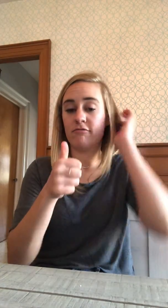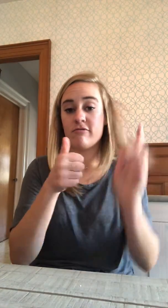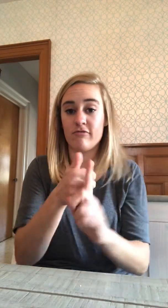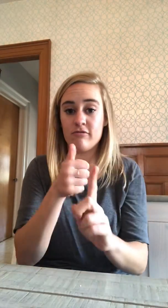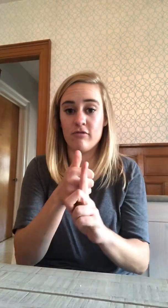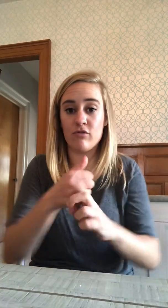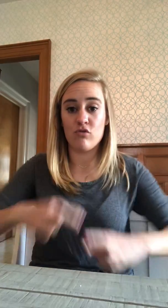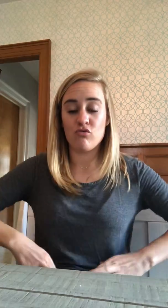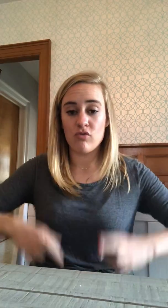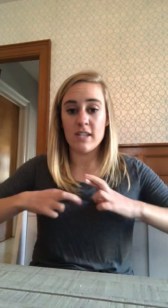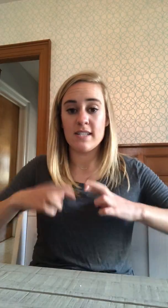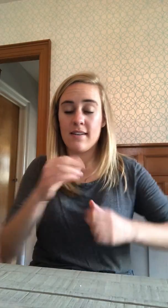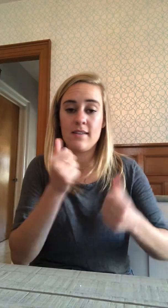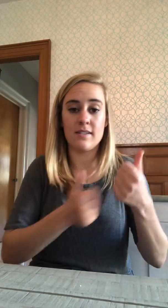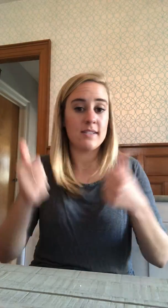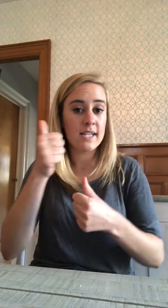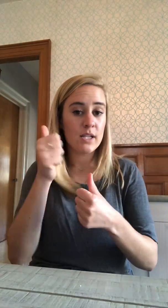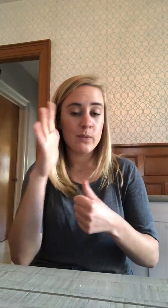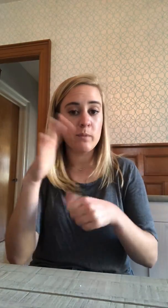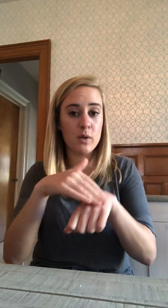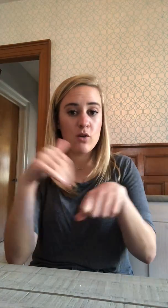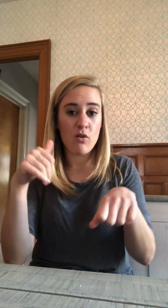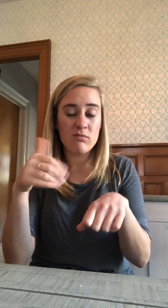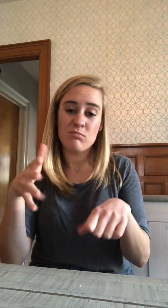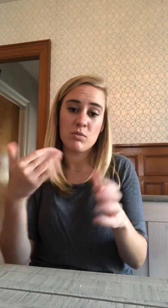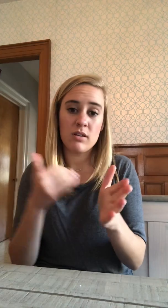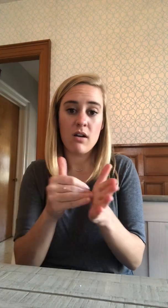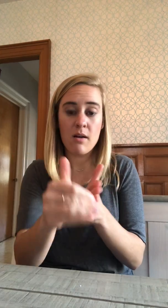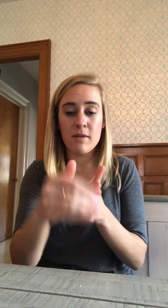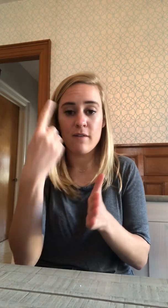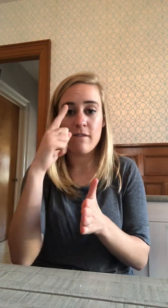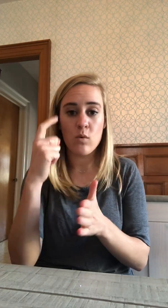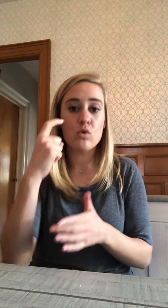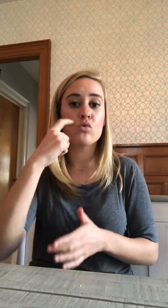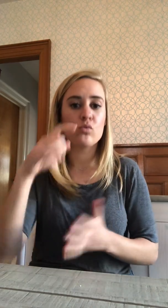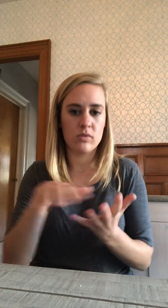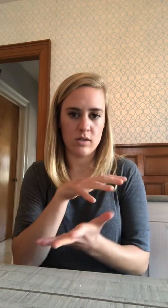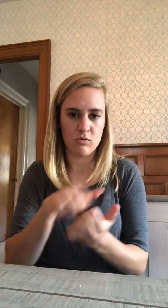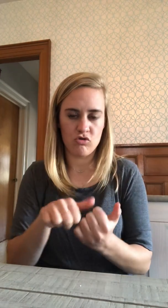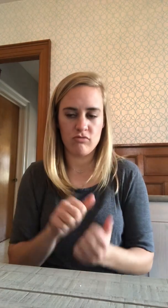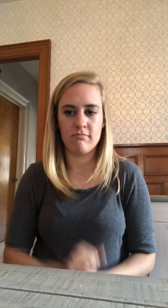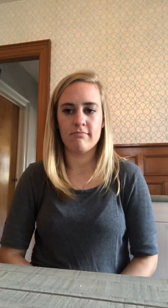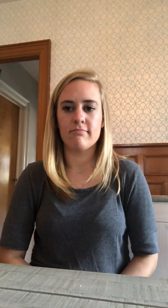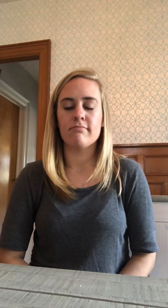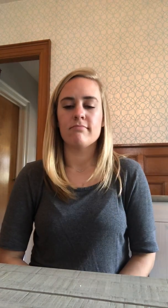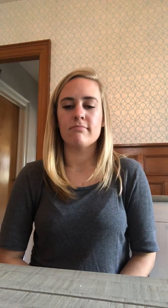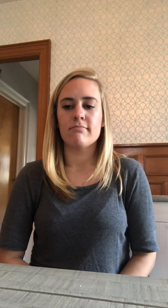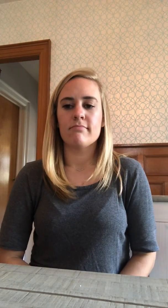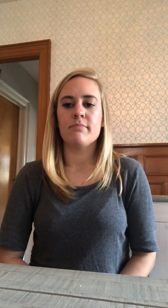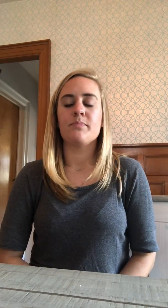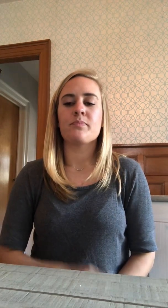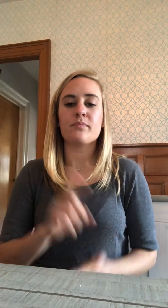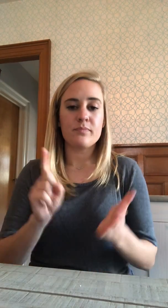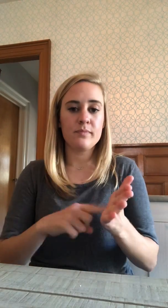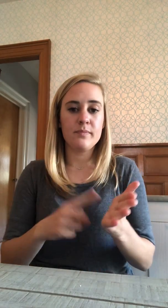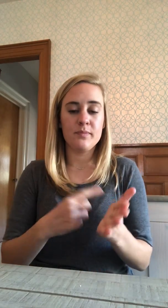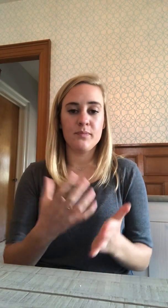you're going to be called fairly frequently for some sort of tooth damage. Sometimes the anesthesiologists have a difficult time